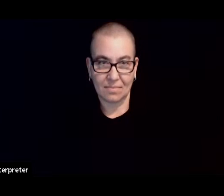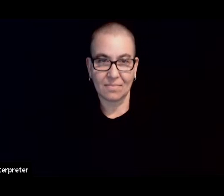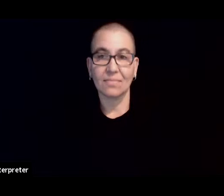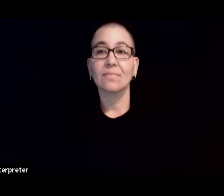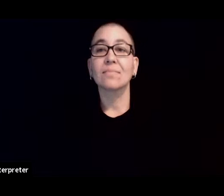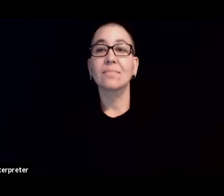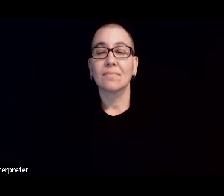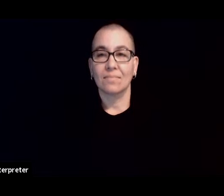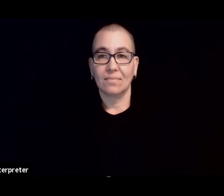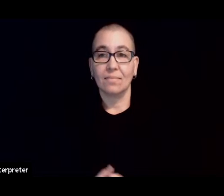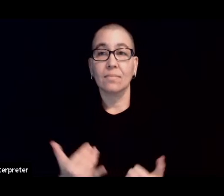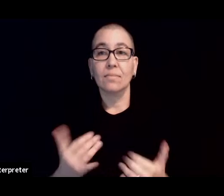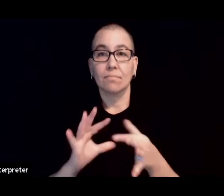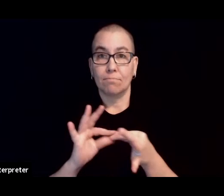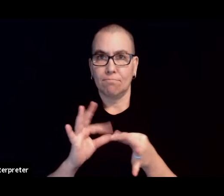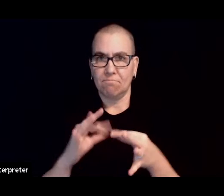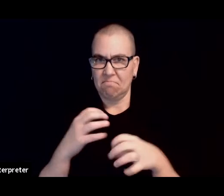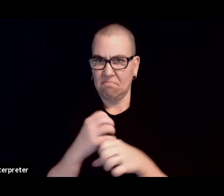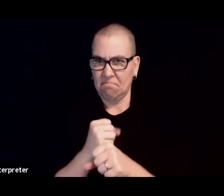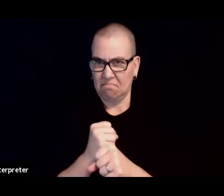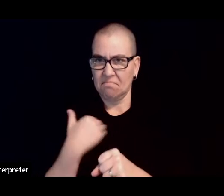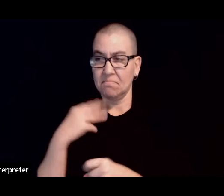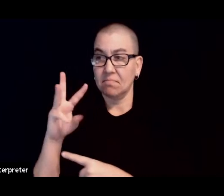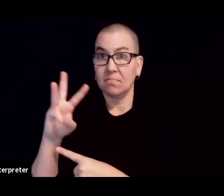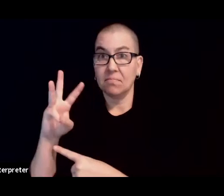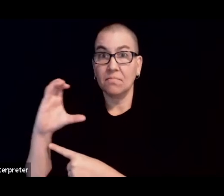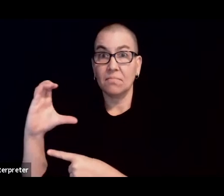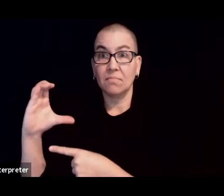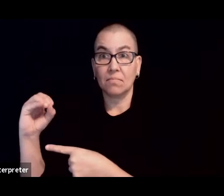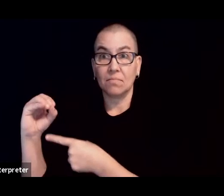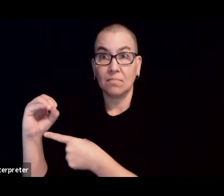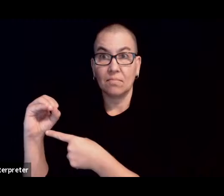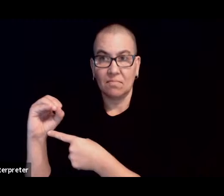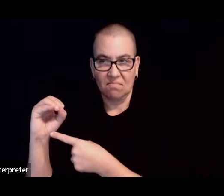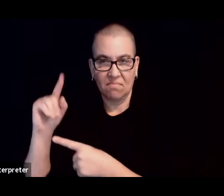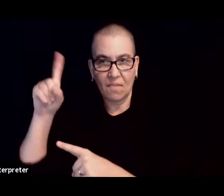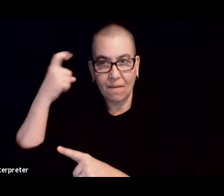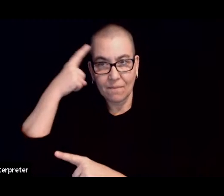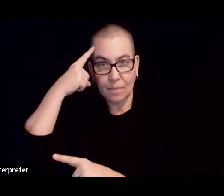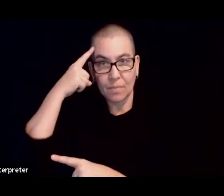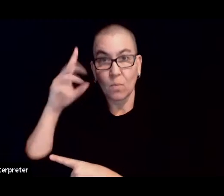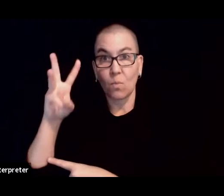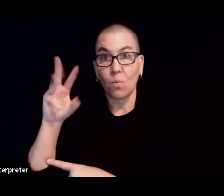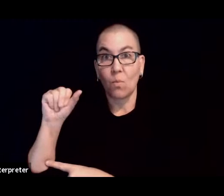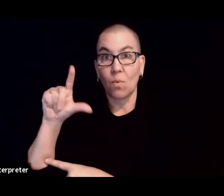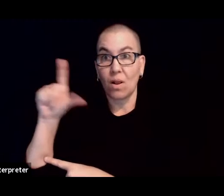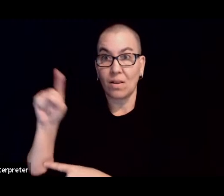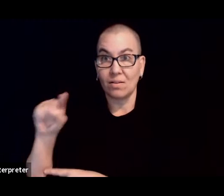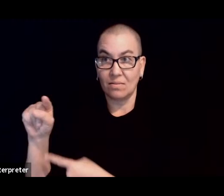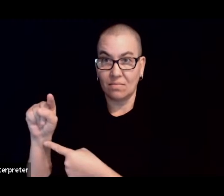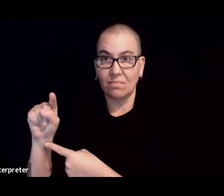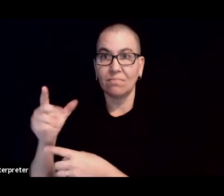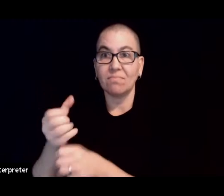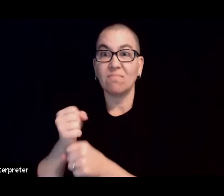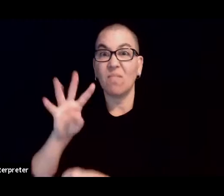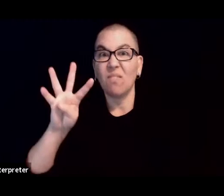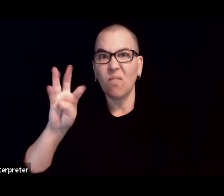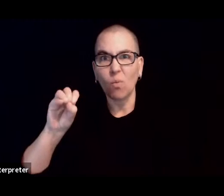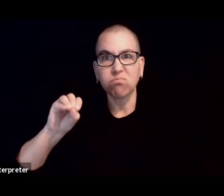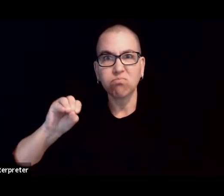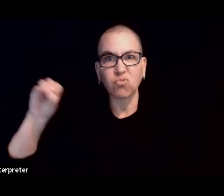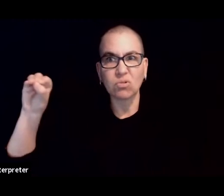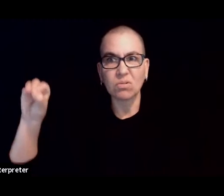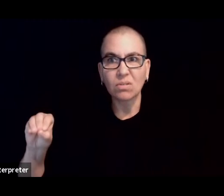interview this morning on WCCO Radio, Governor Tim Walz says the state received about 40% less Pfizer vaccine than officials